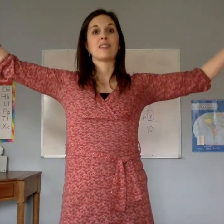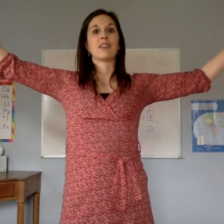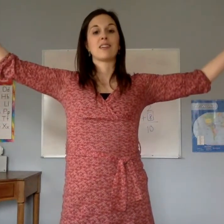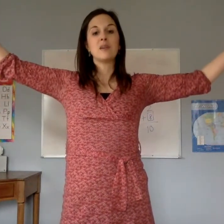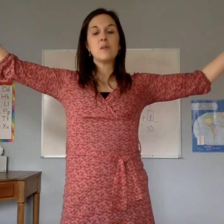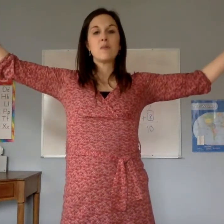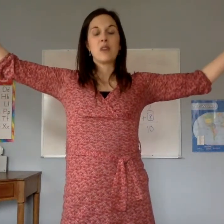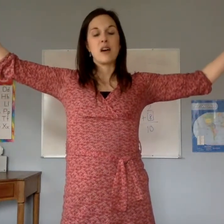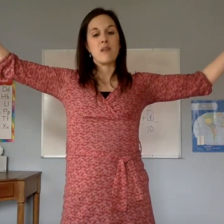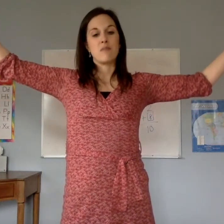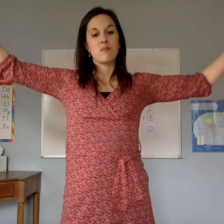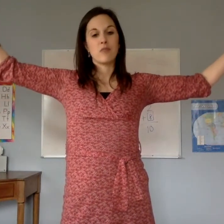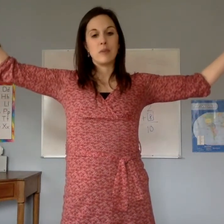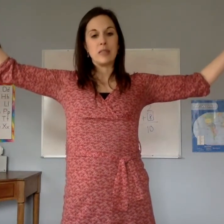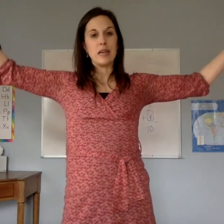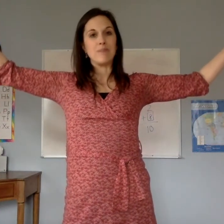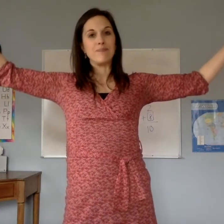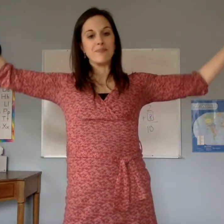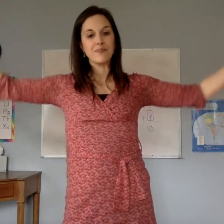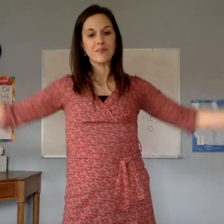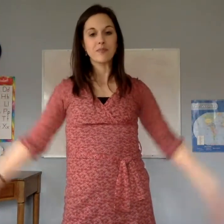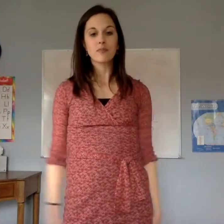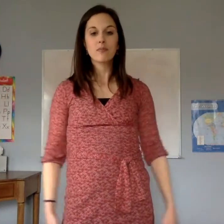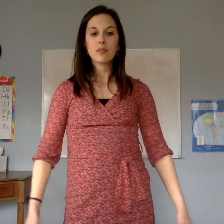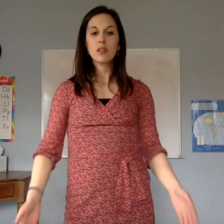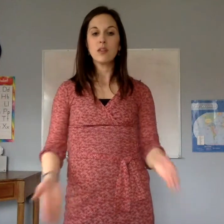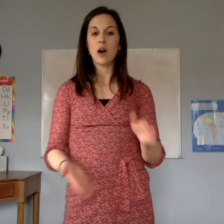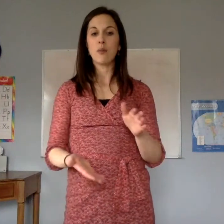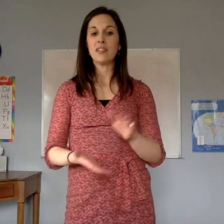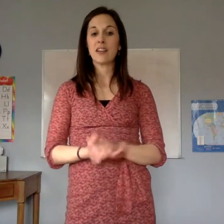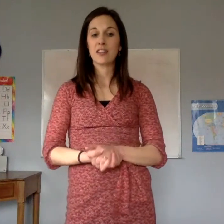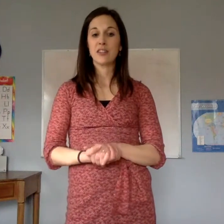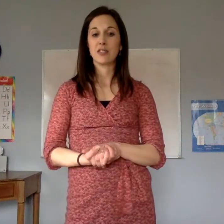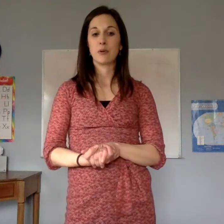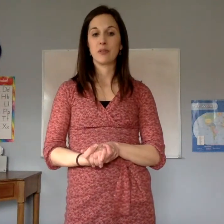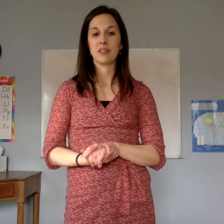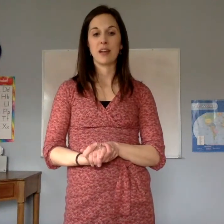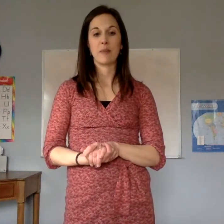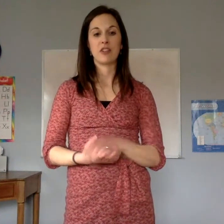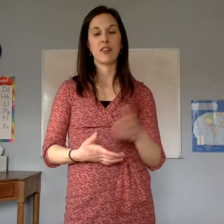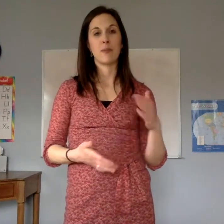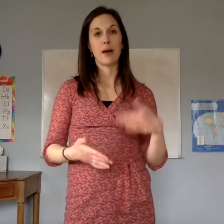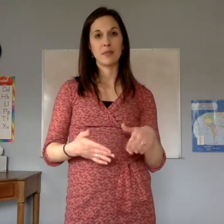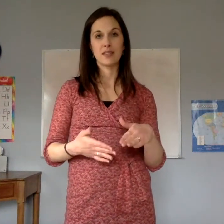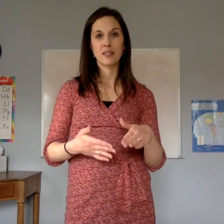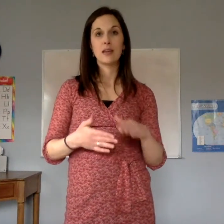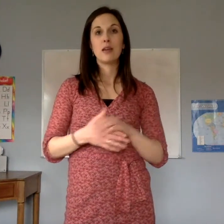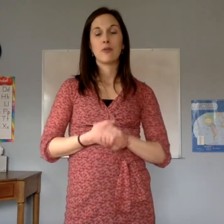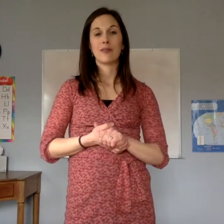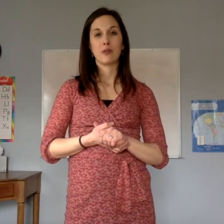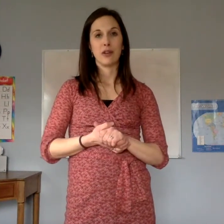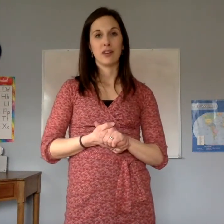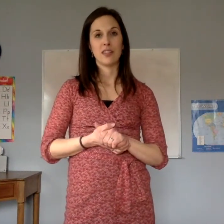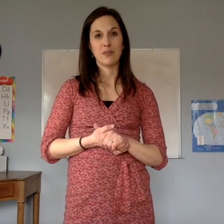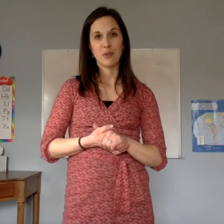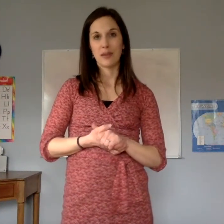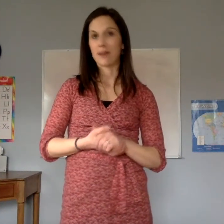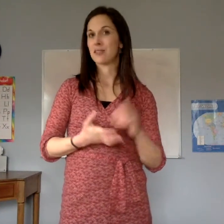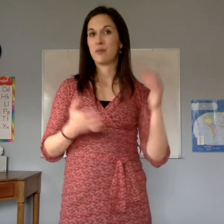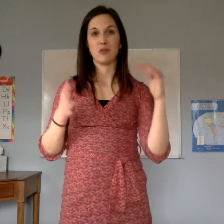rising from the dead. We technically are supposed to stop at John the Baptist. We have a really hard time doing that because the music